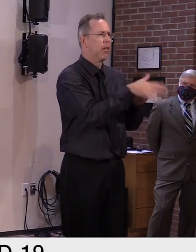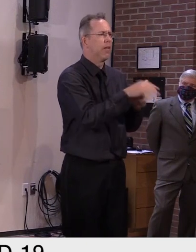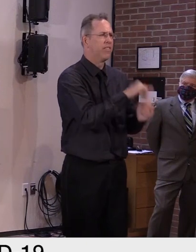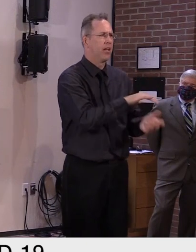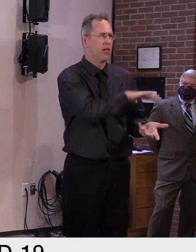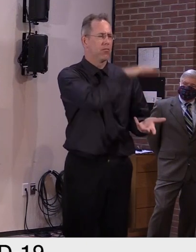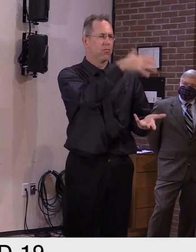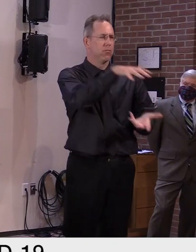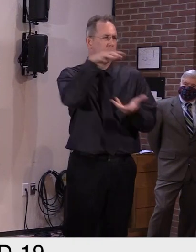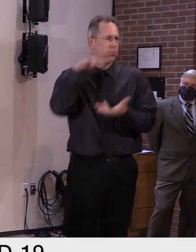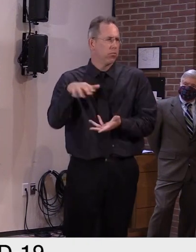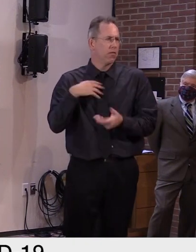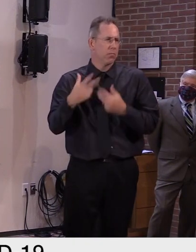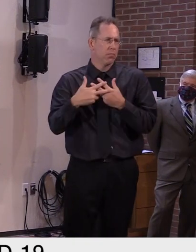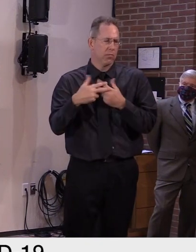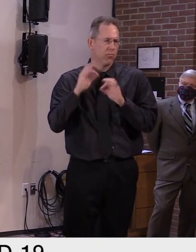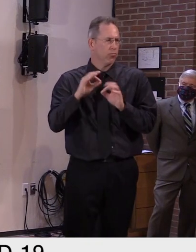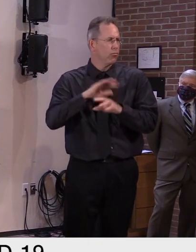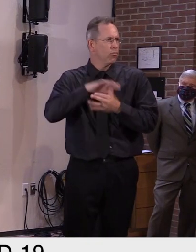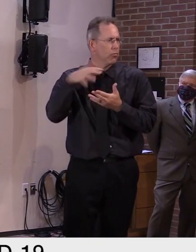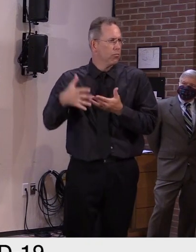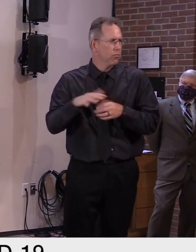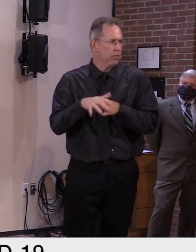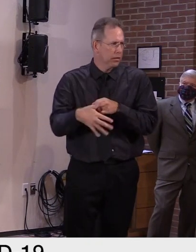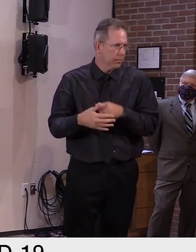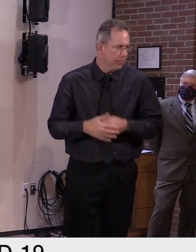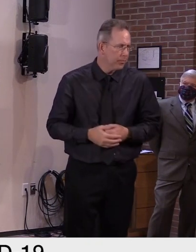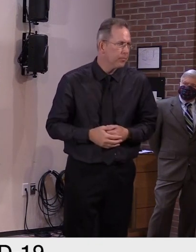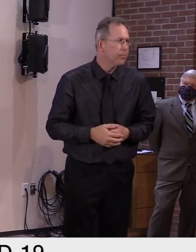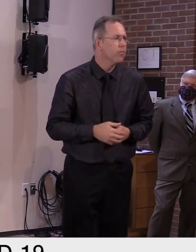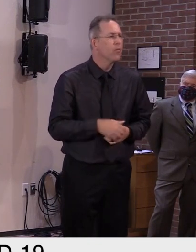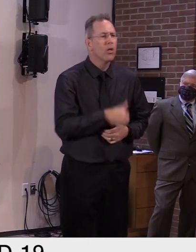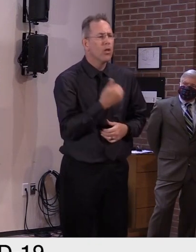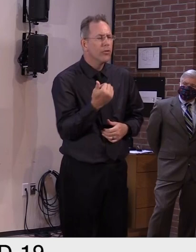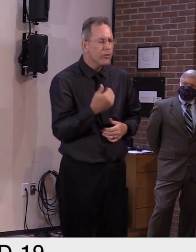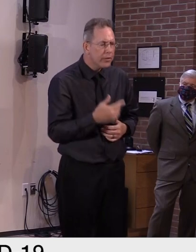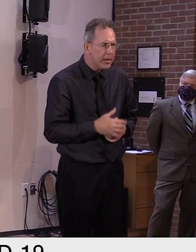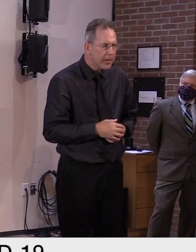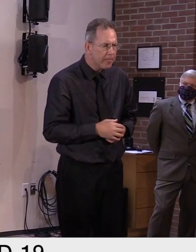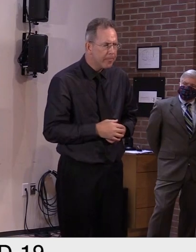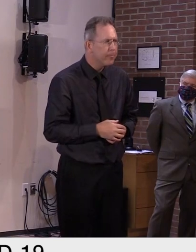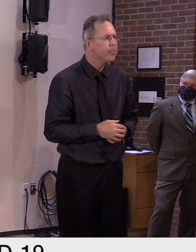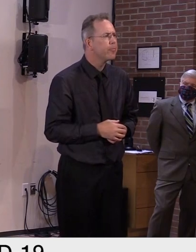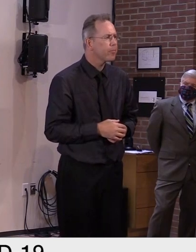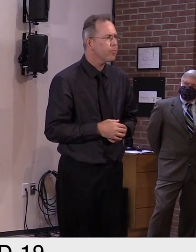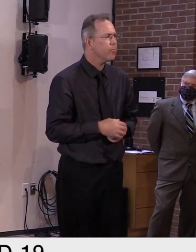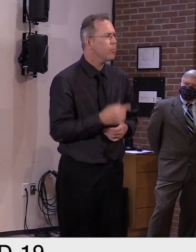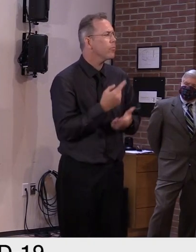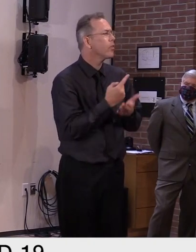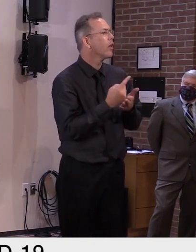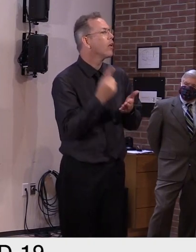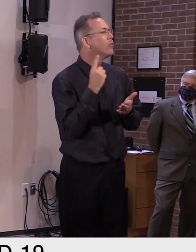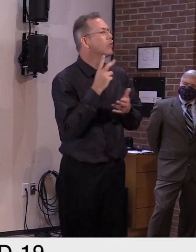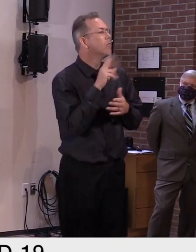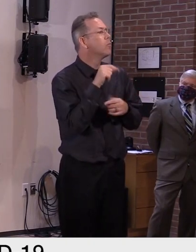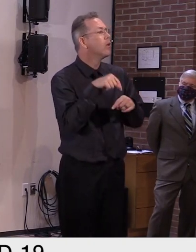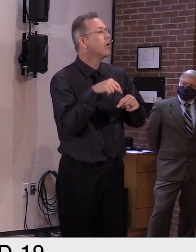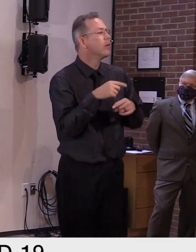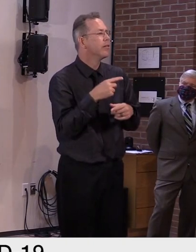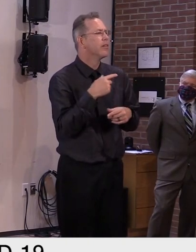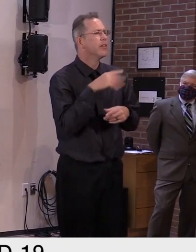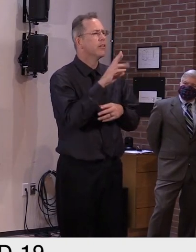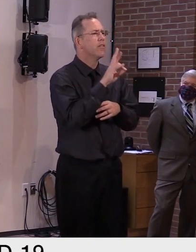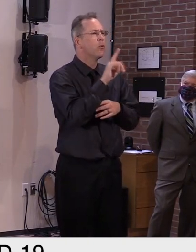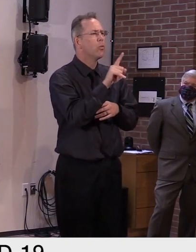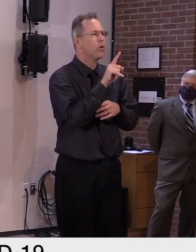putting this into perspective, we had 71 cases last week here in Vermont. Our next